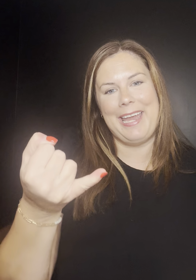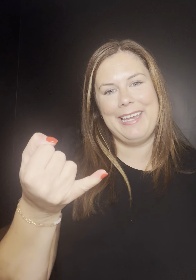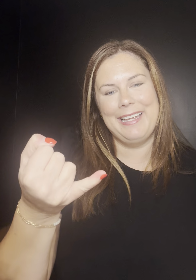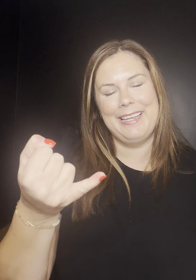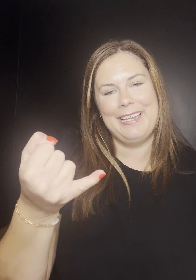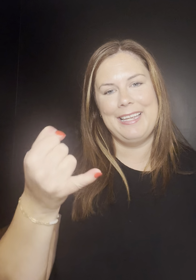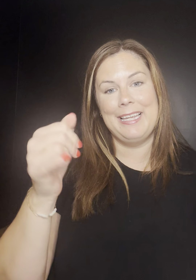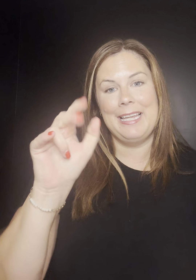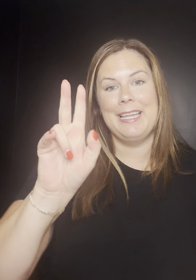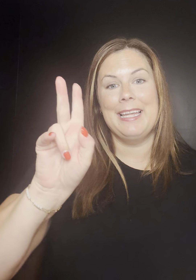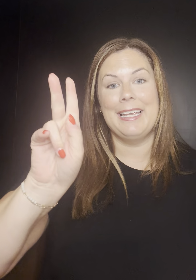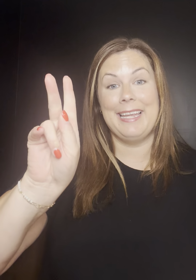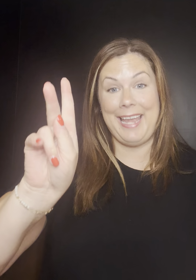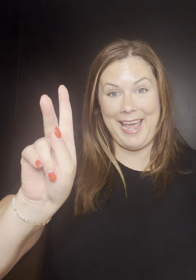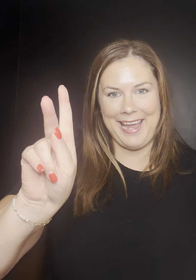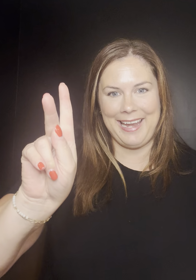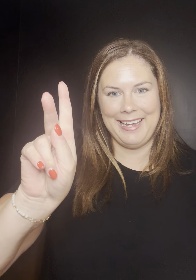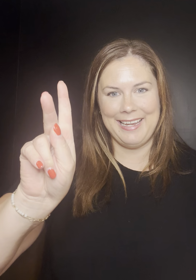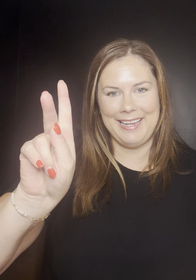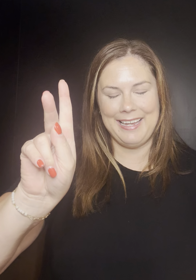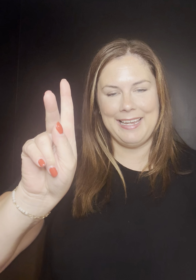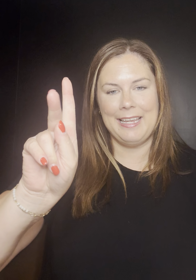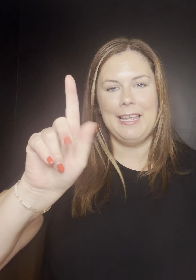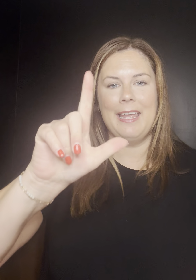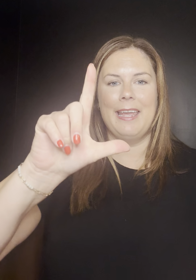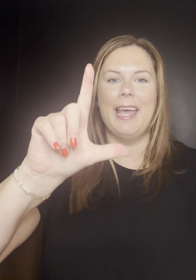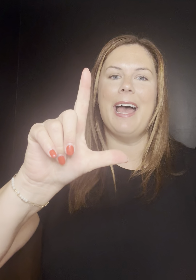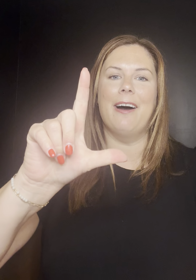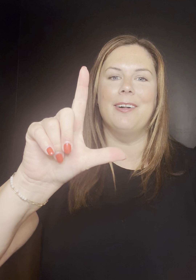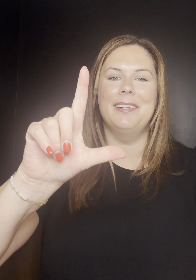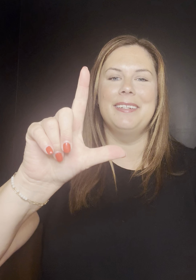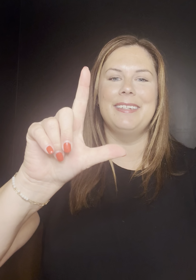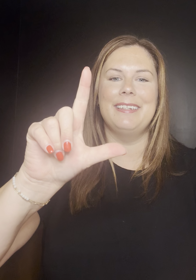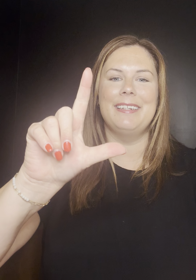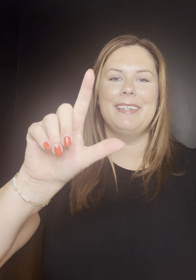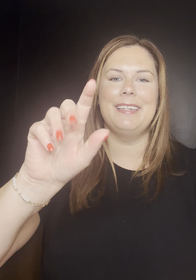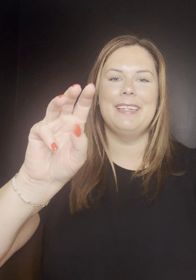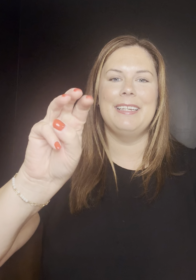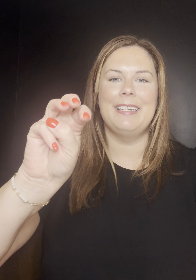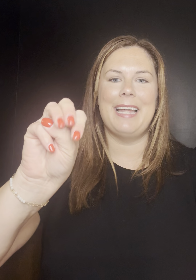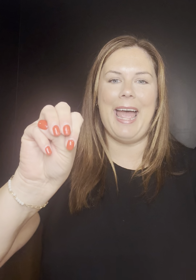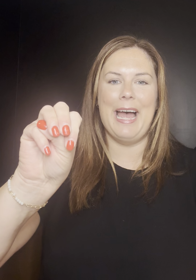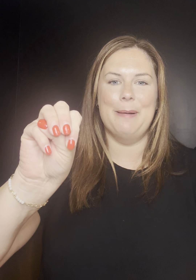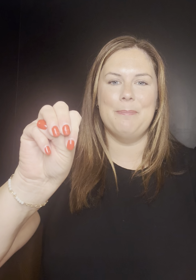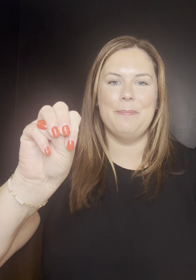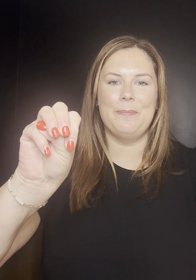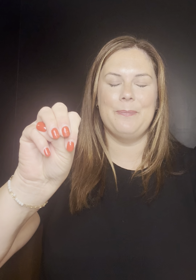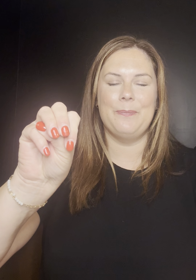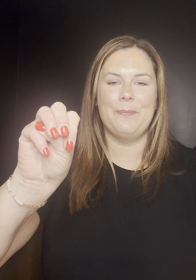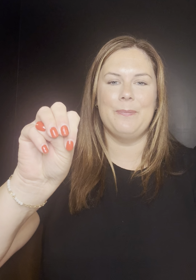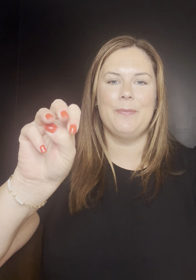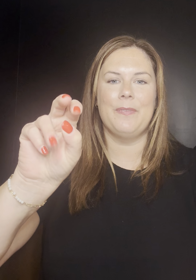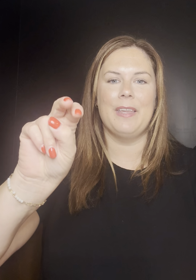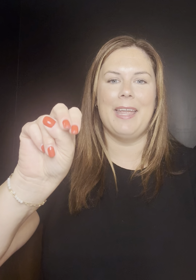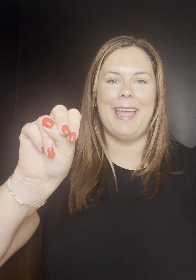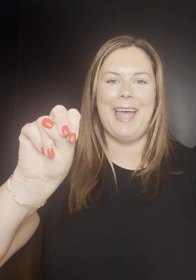J, K, L, M,